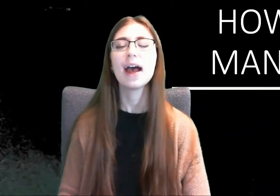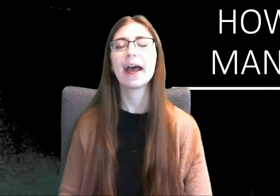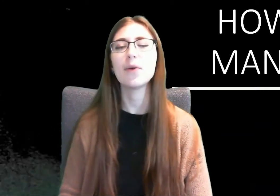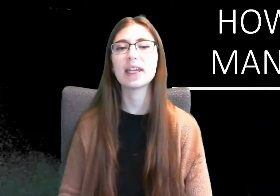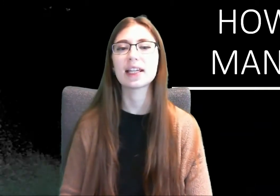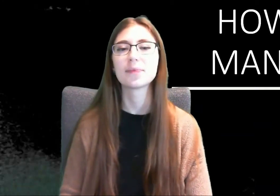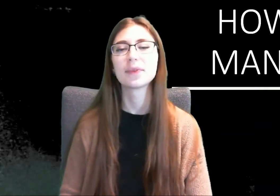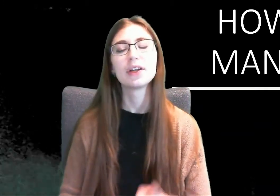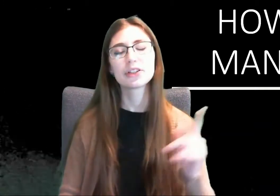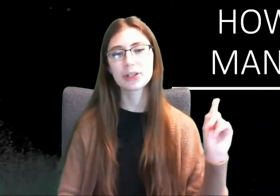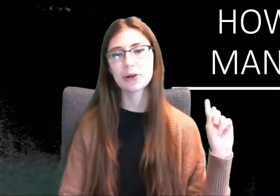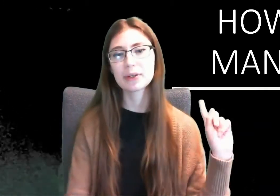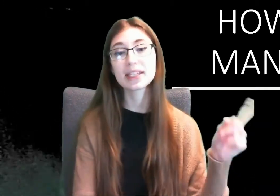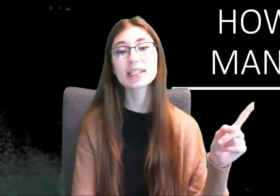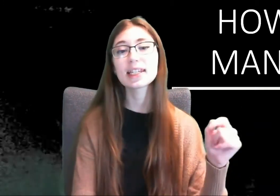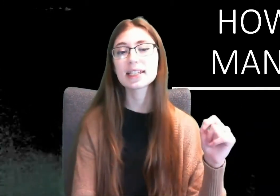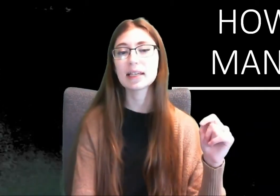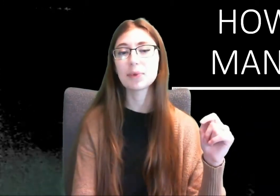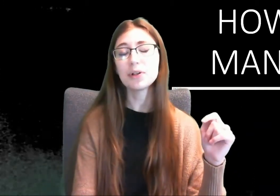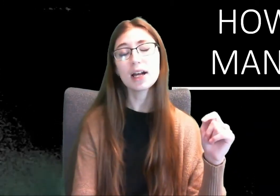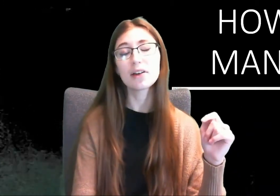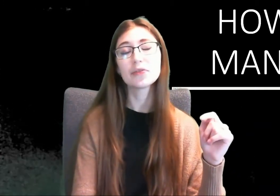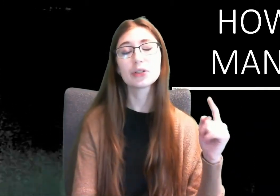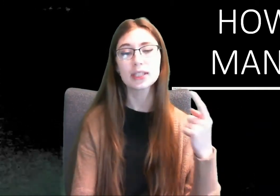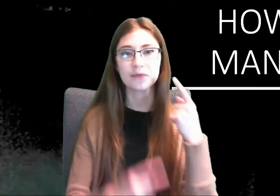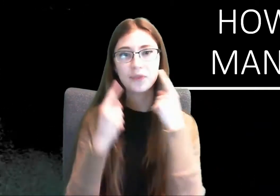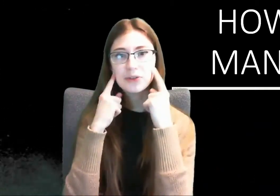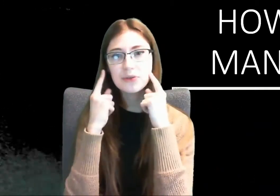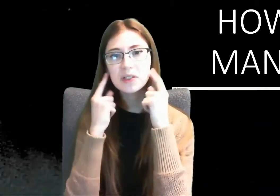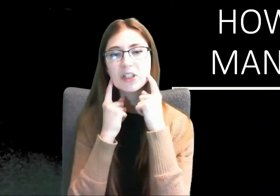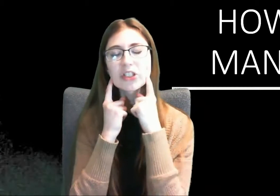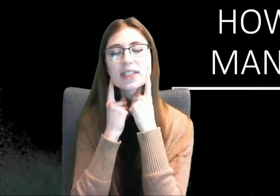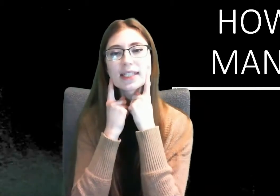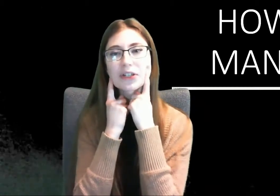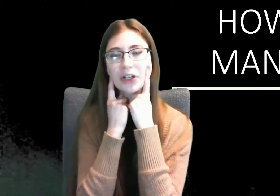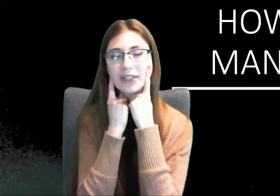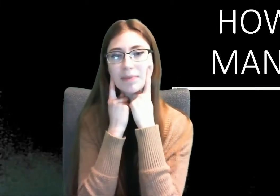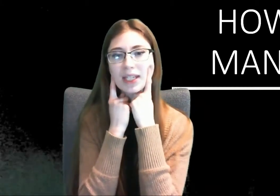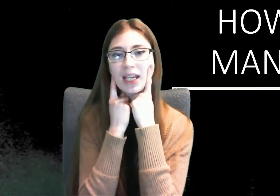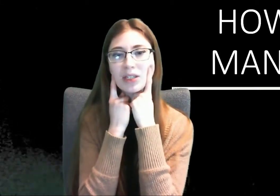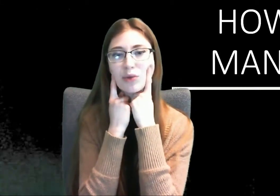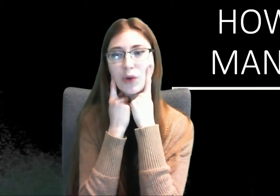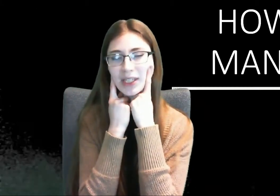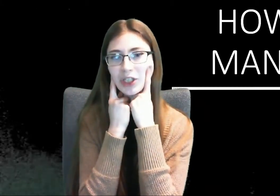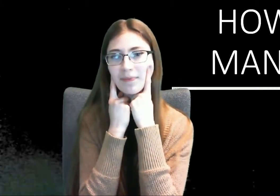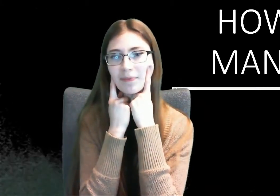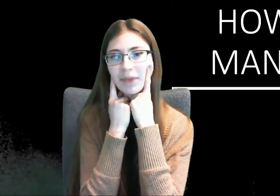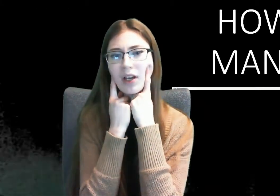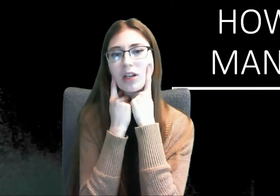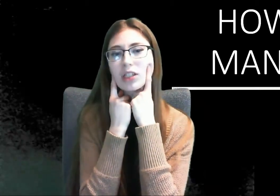How many? So this is an example of using facial expressions to turn something into a question.